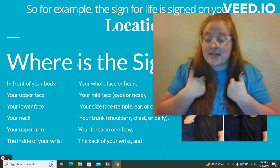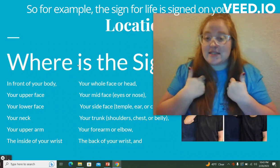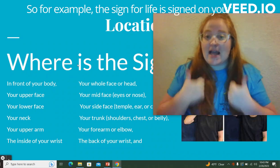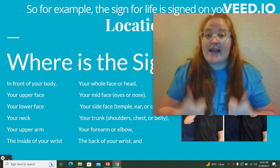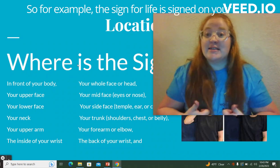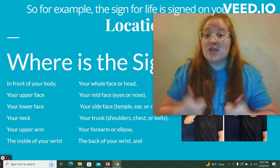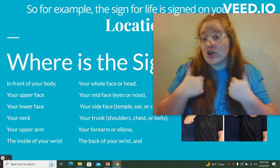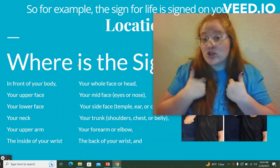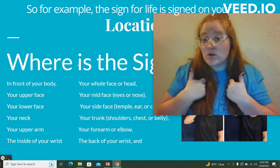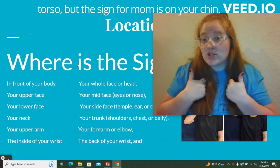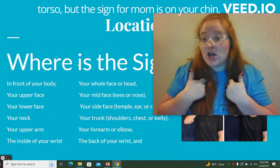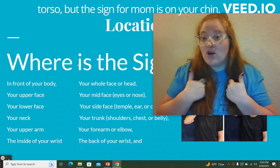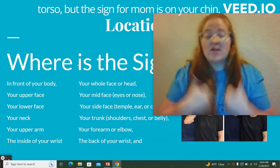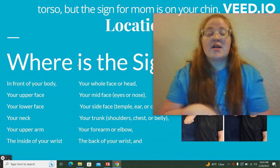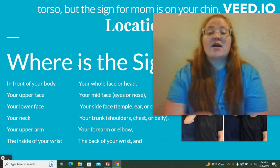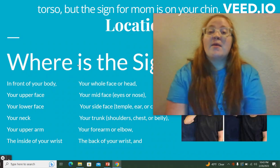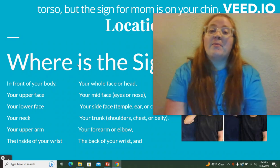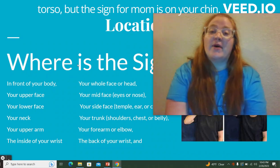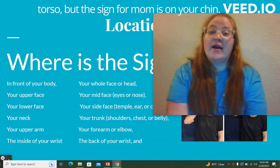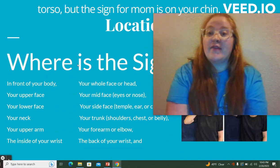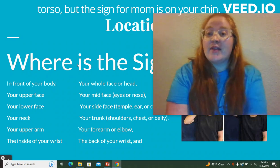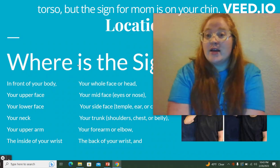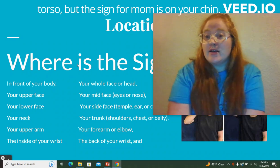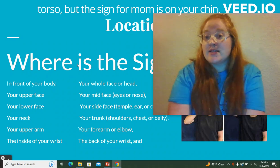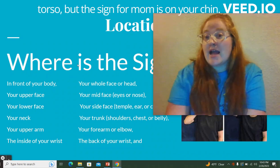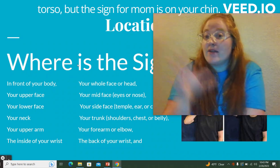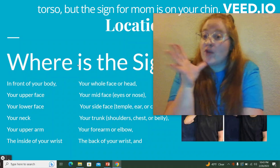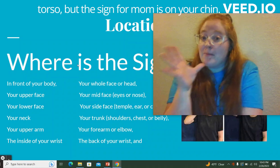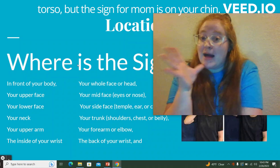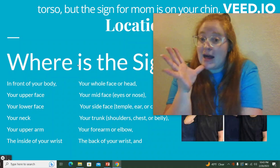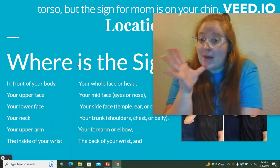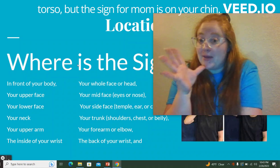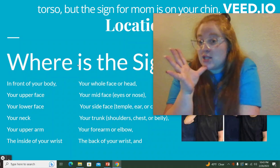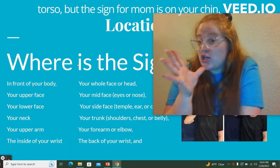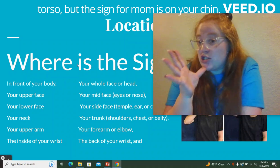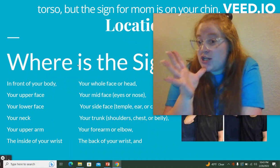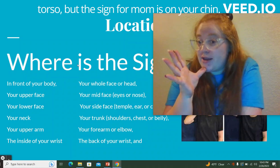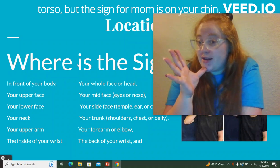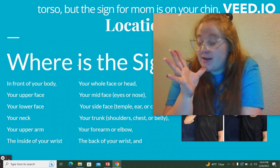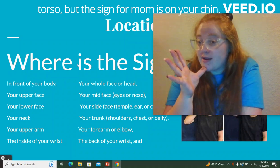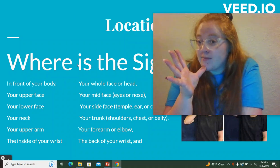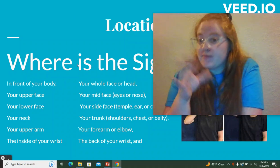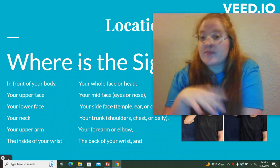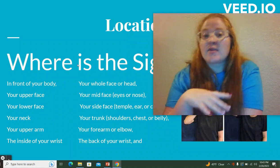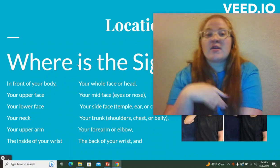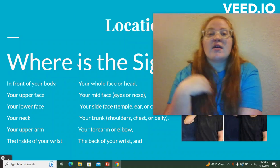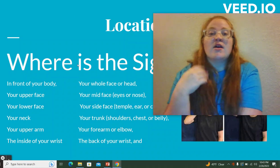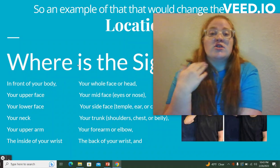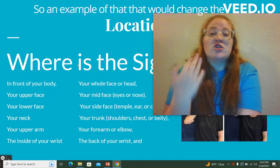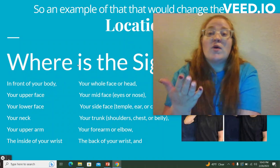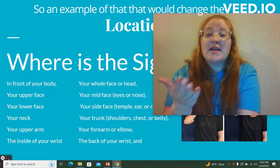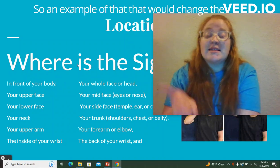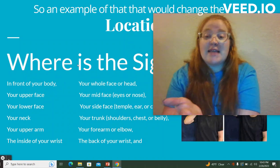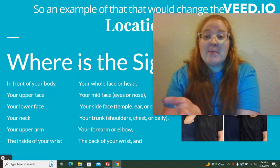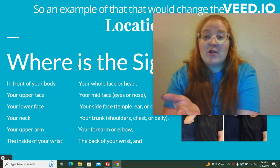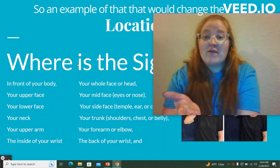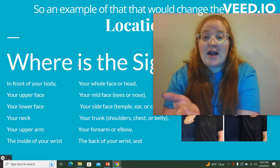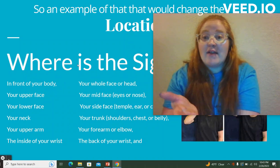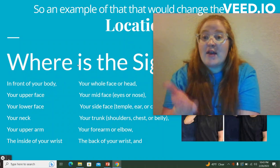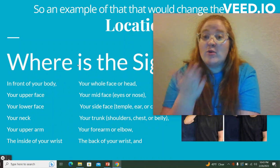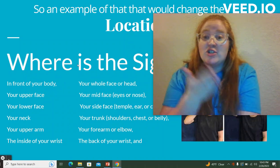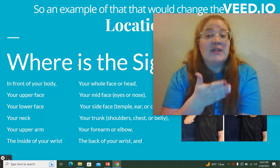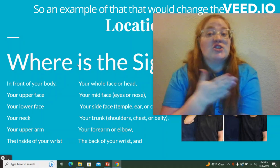life is signed on your torso, but the sign for mom is on your chin. So an